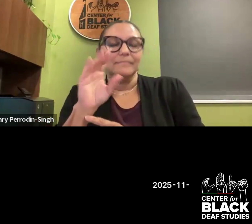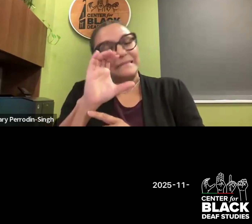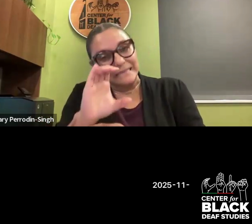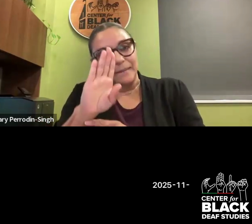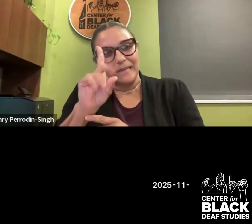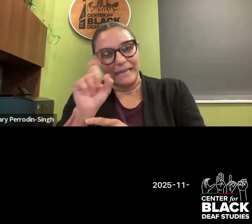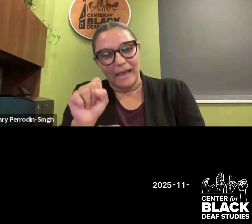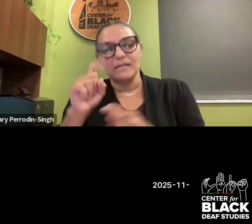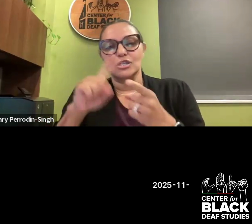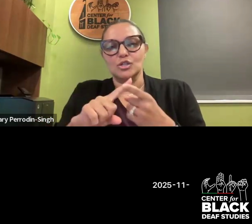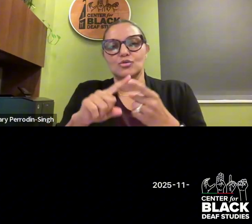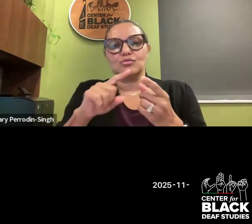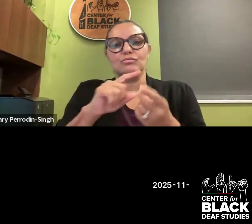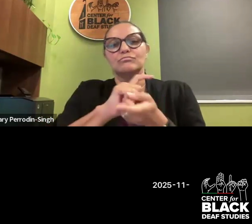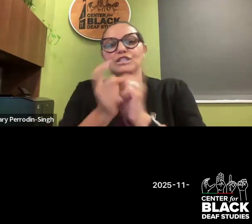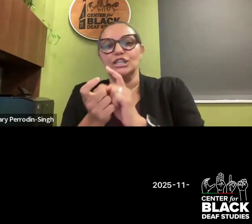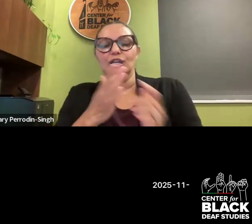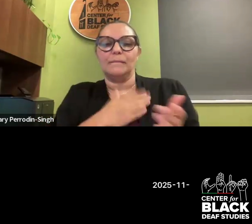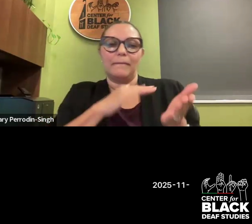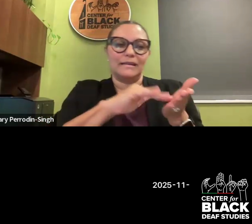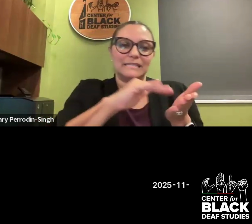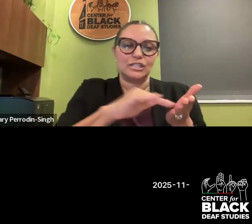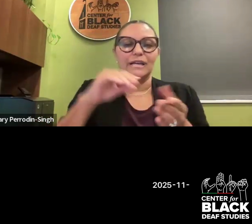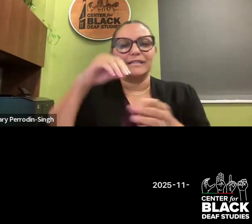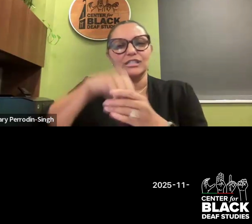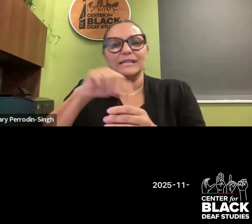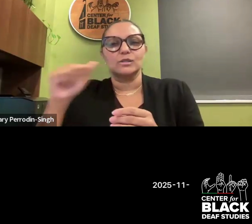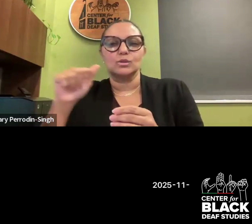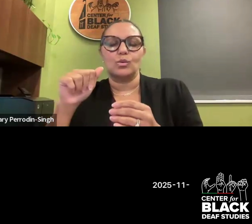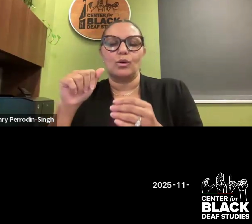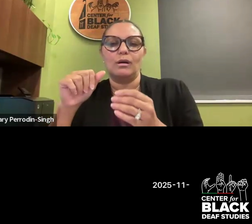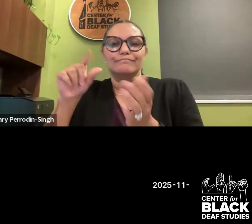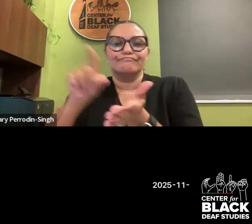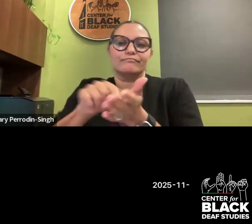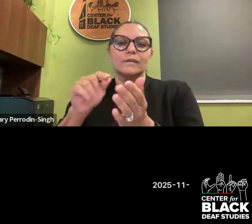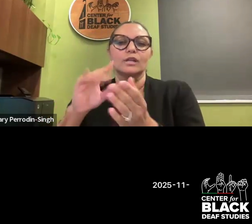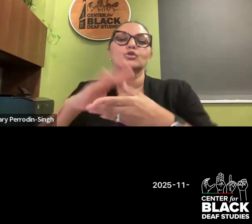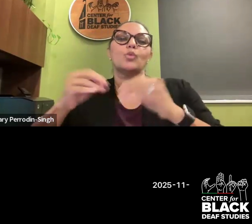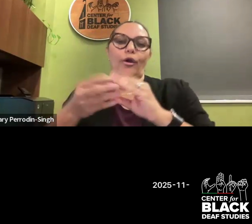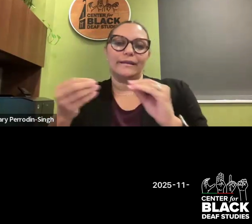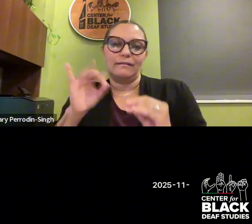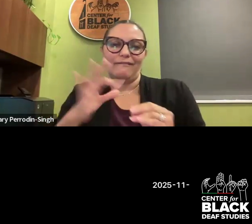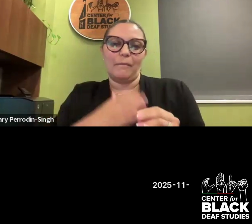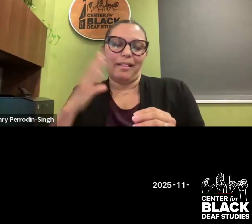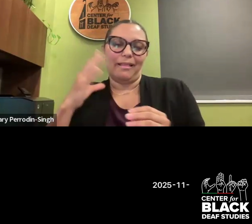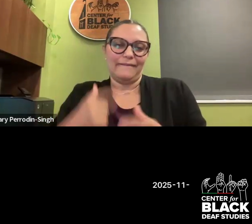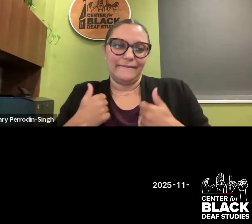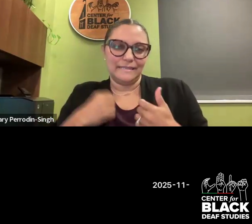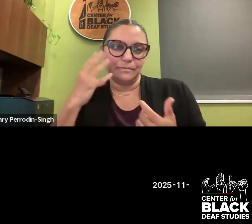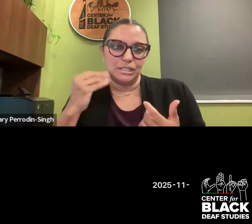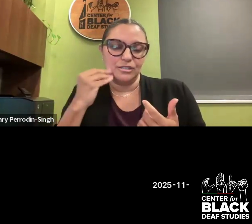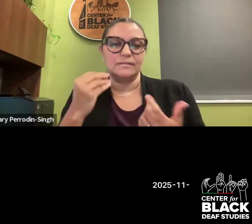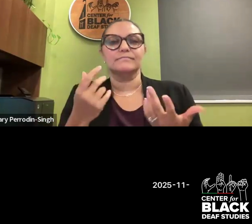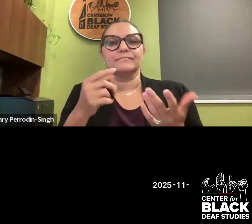I'm working with the Center for Black Deaf Studies to create my dissertation and publish